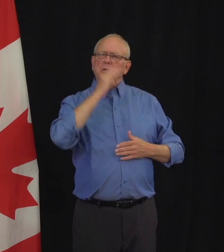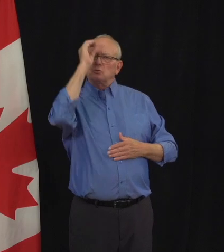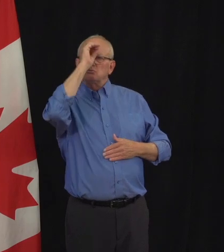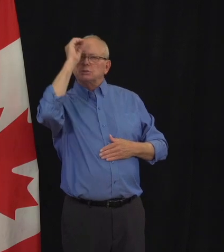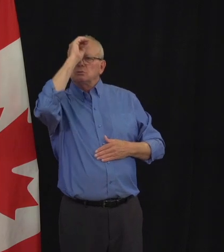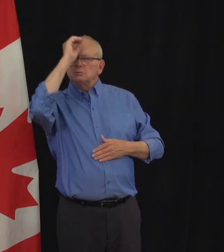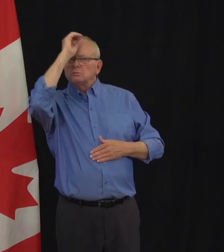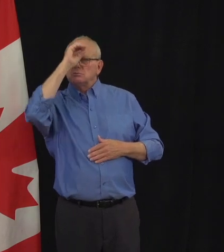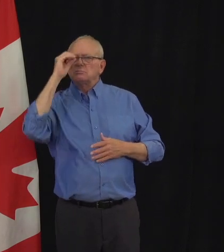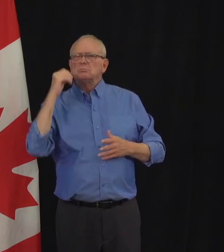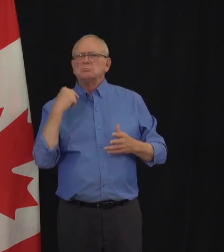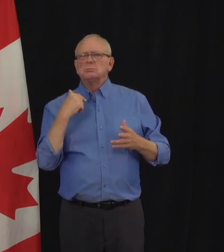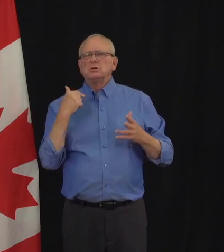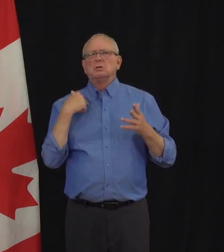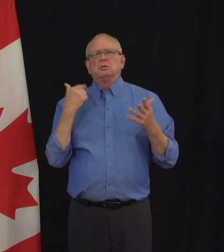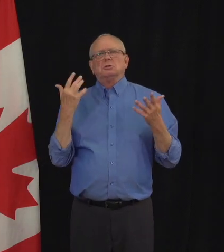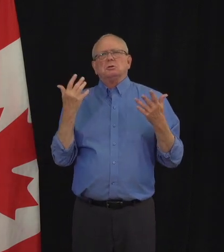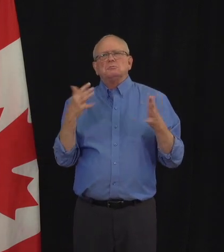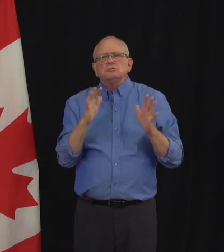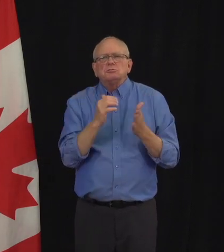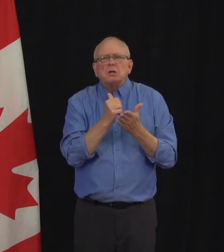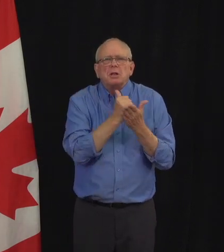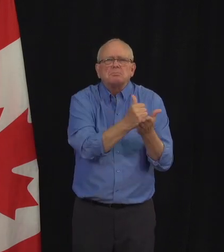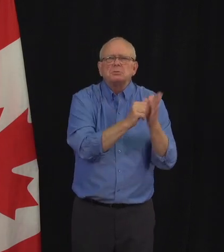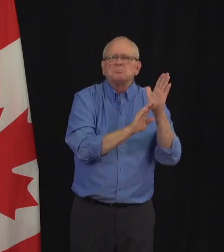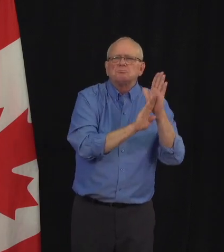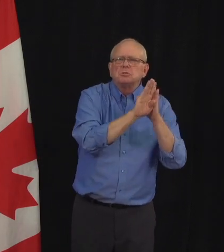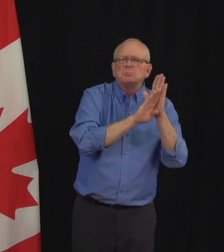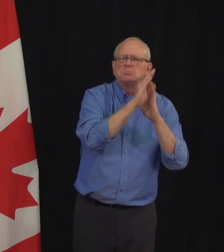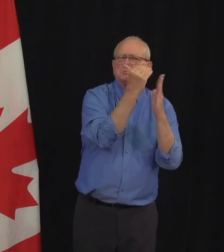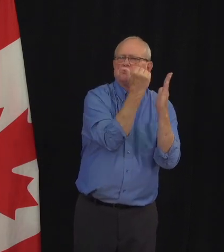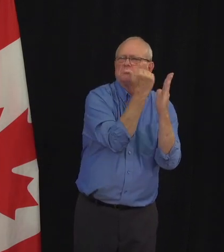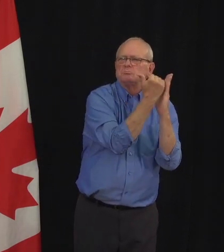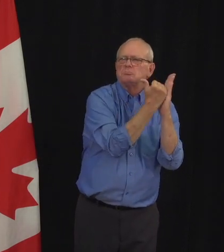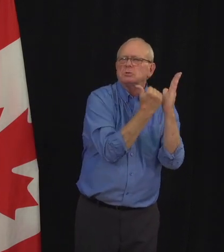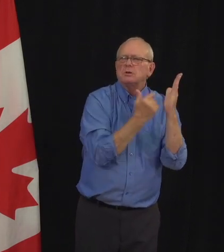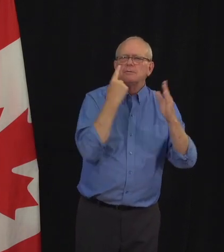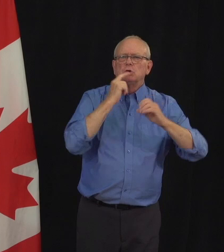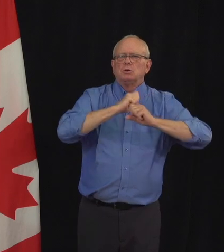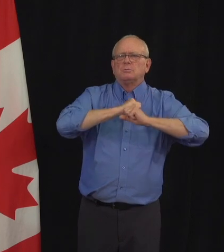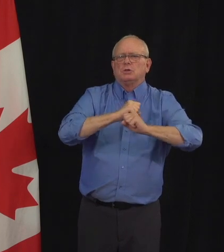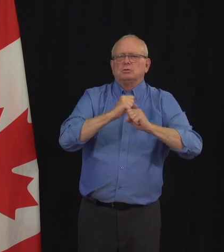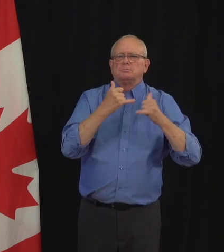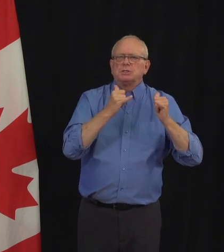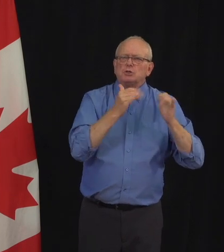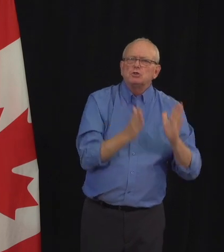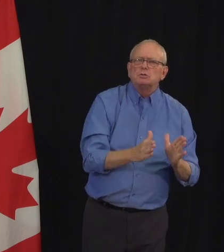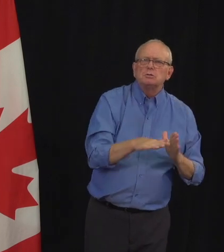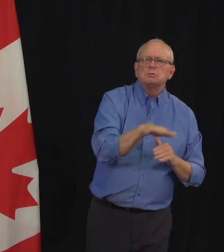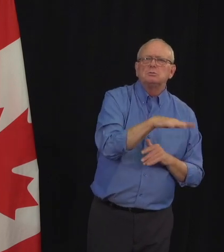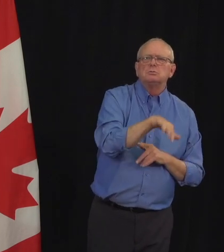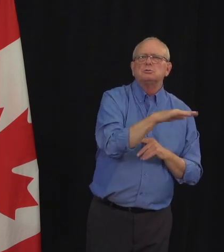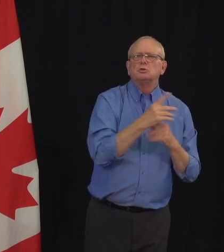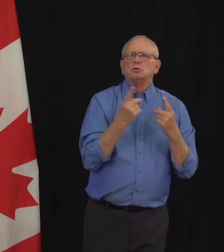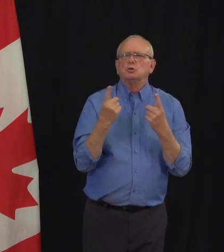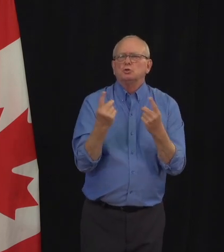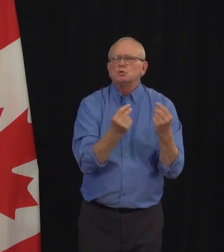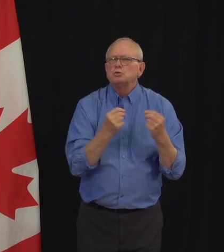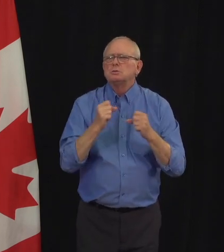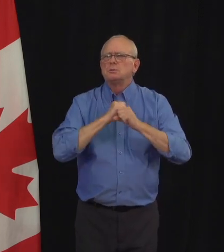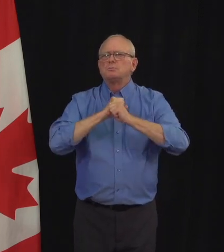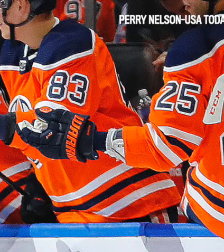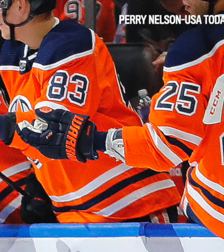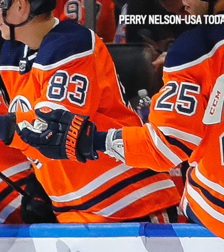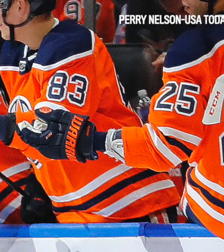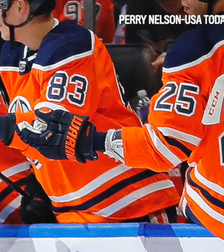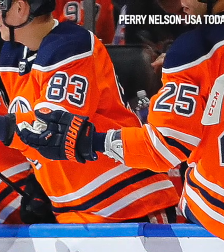to the kinds of things that would be needed in order to protect players, protect the other people around the team, and protect